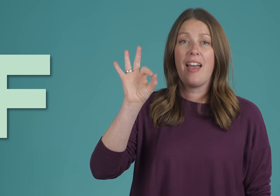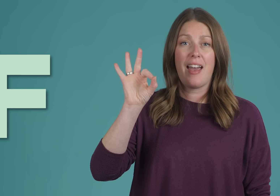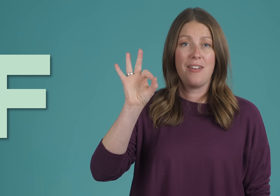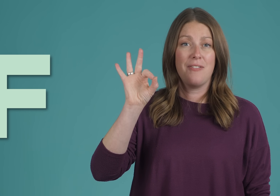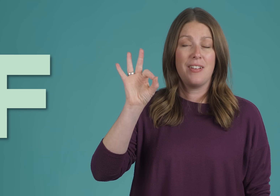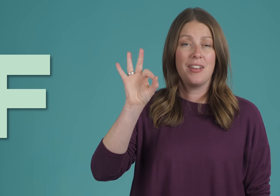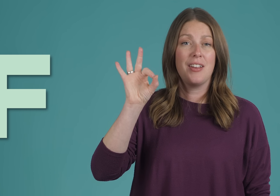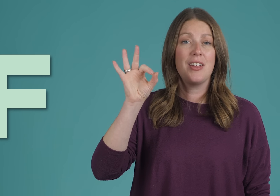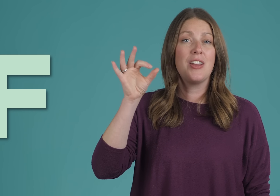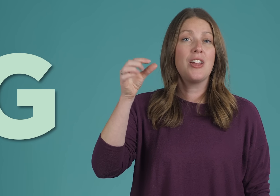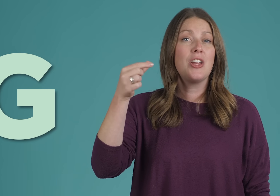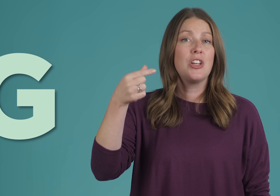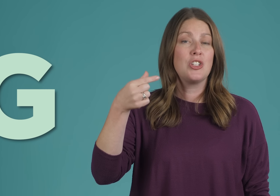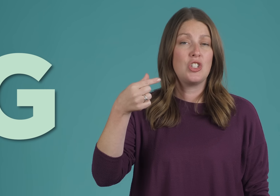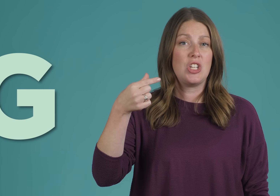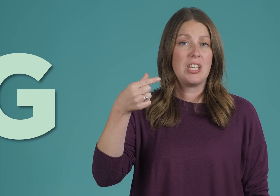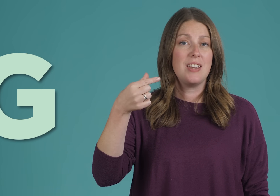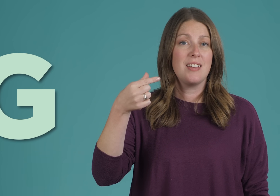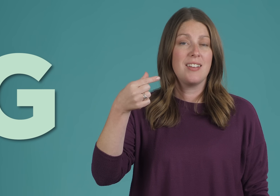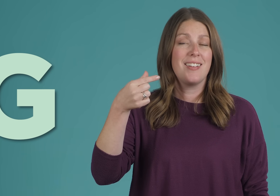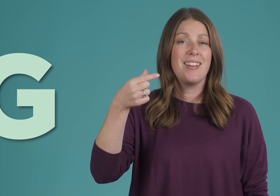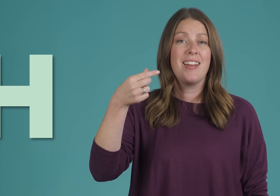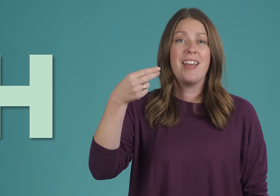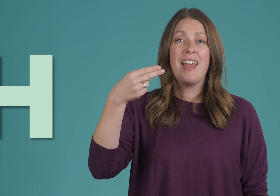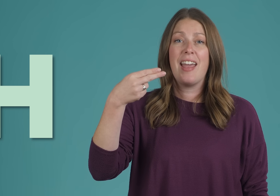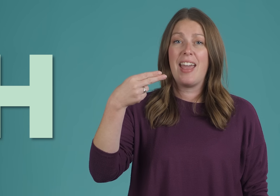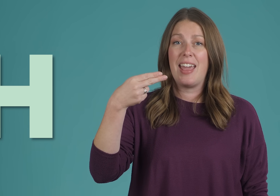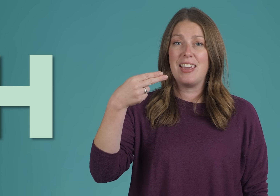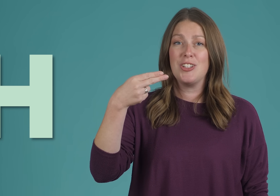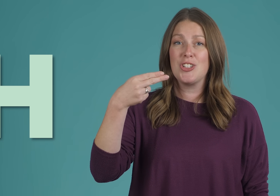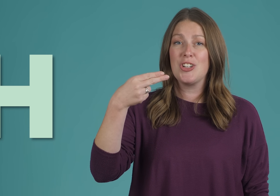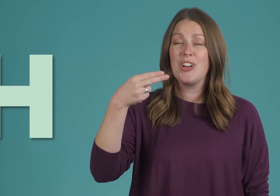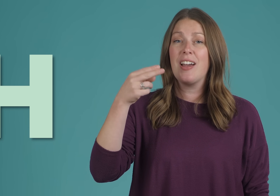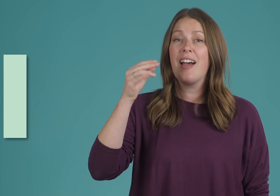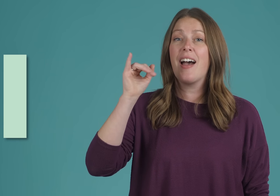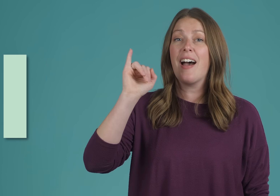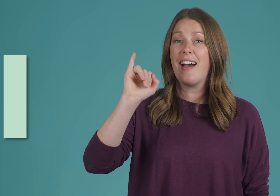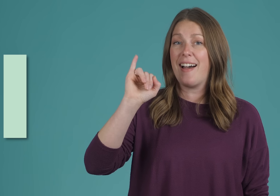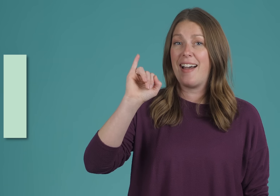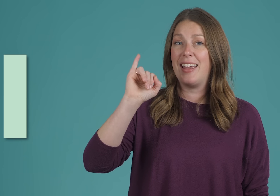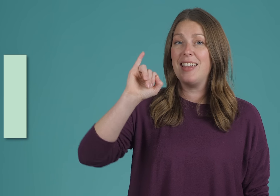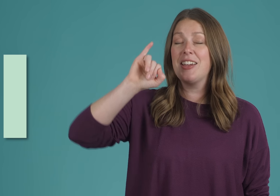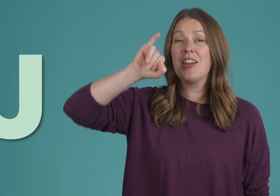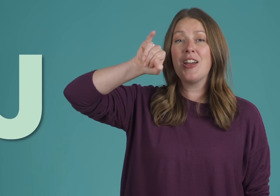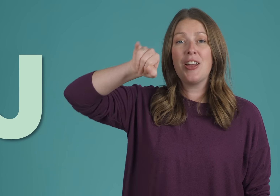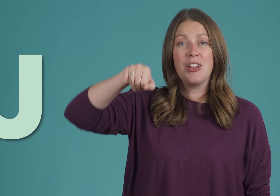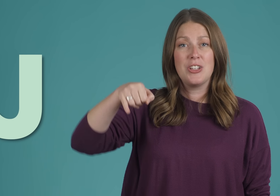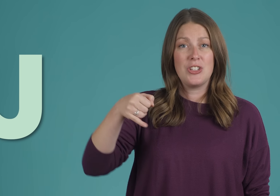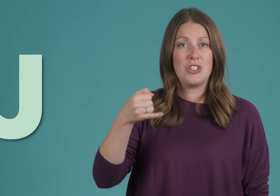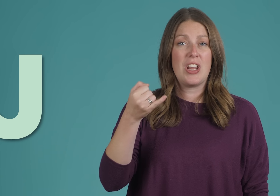F, G, H, I,